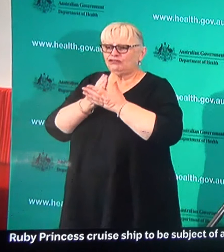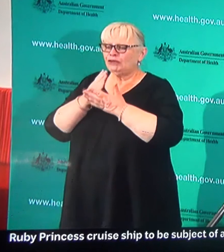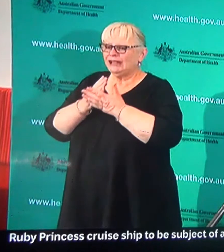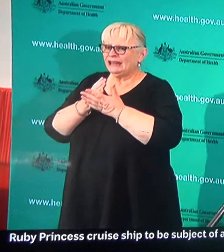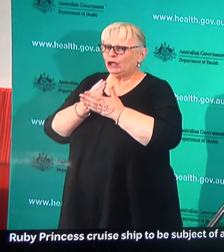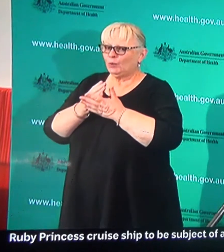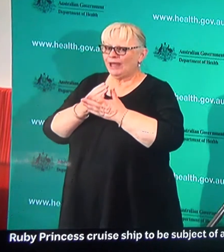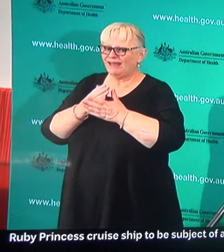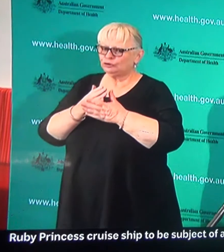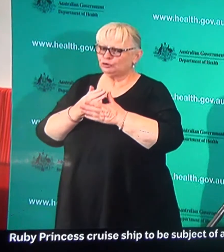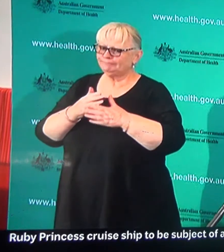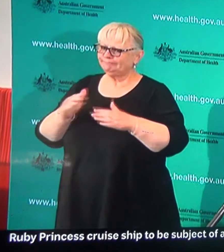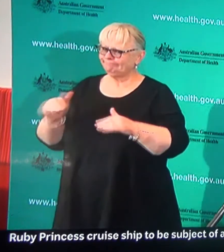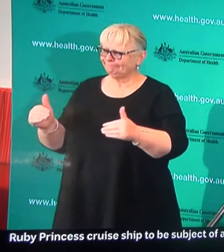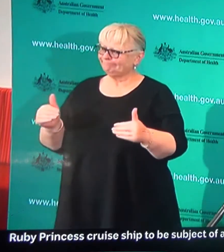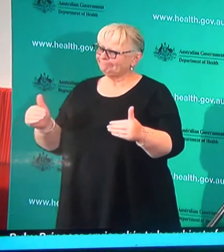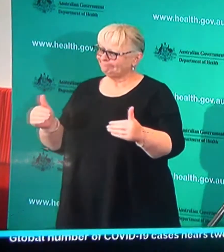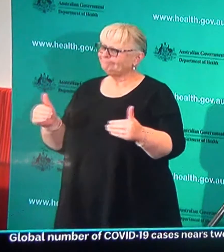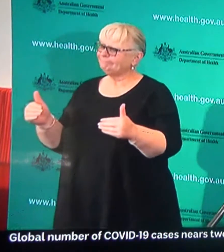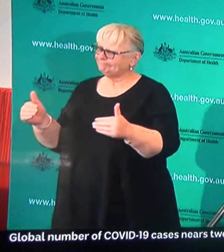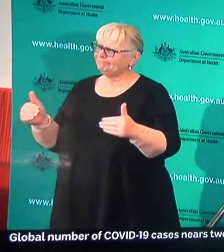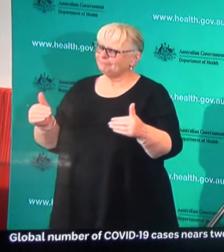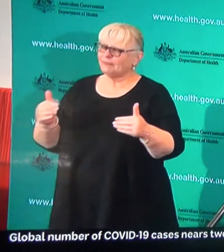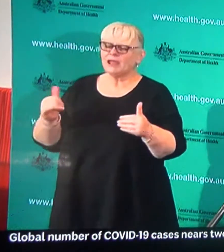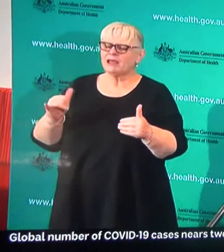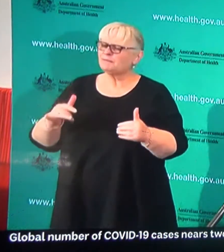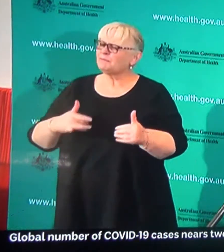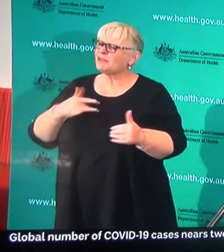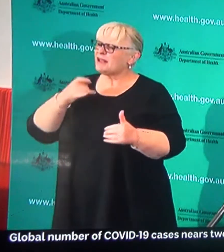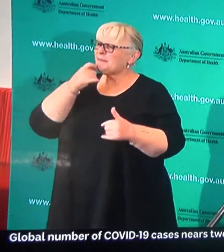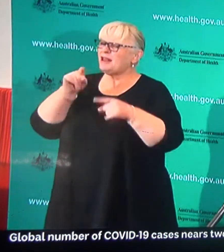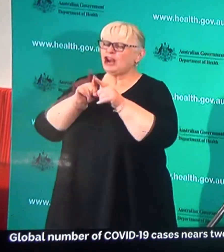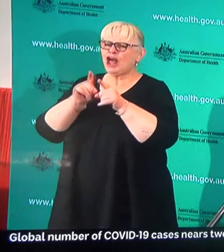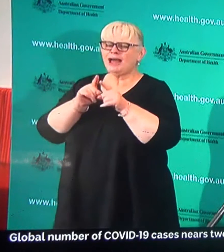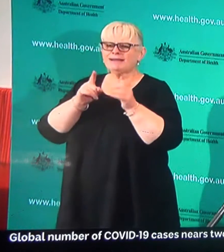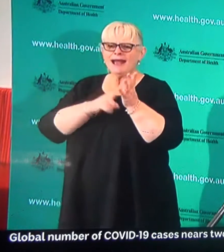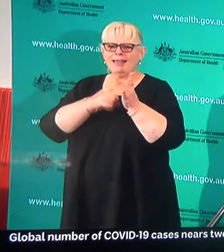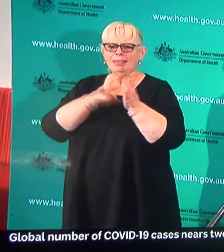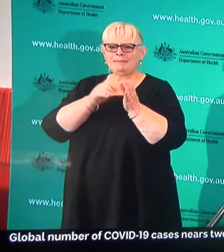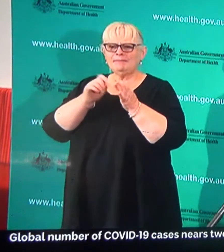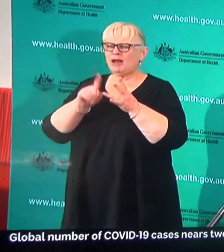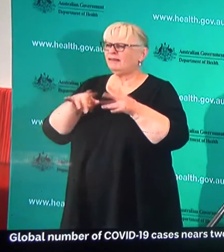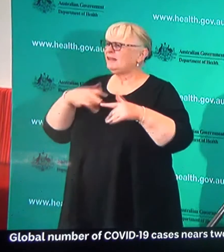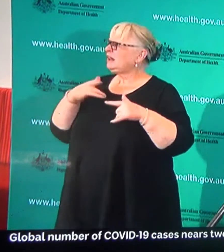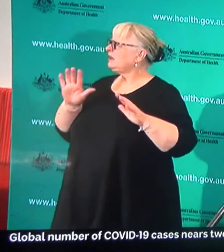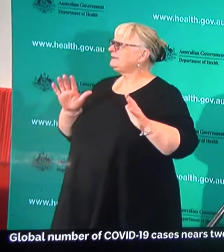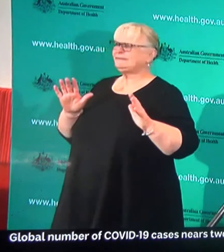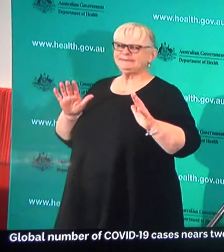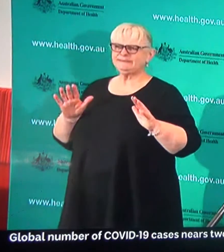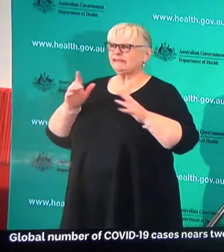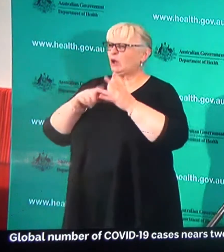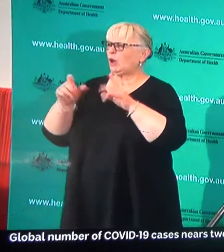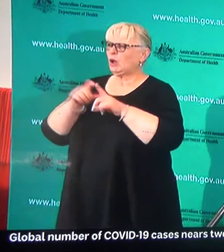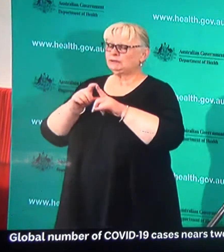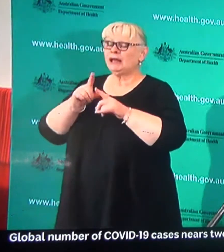the gains that we've made. It may feel to a lot of us like limbo, but I can assure you that it's